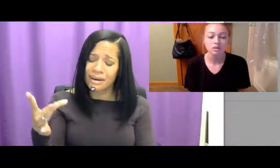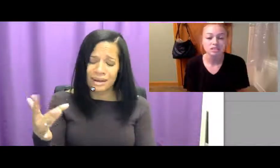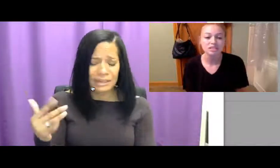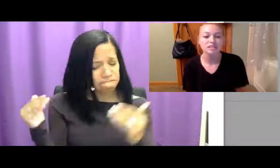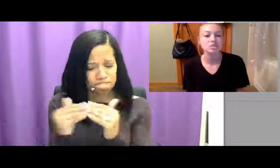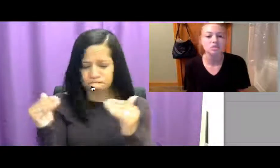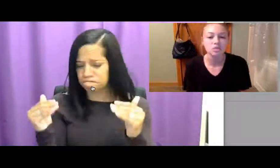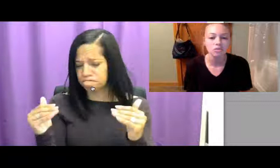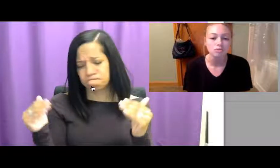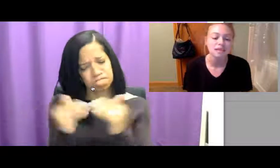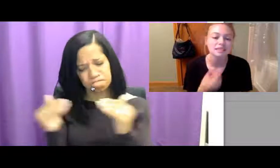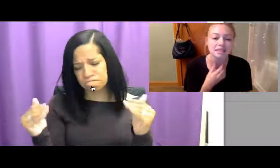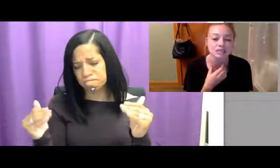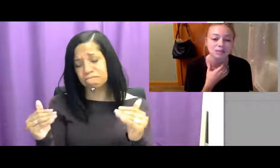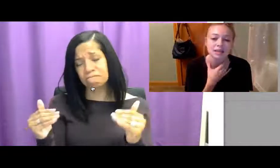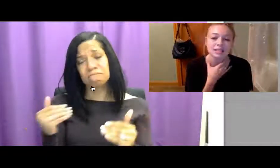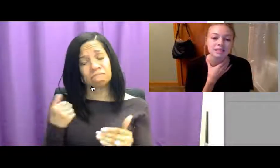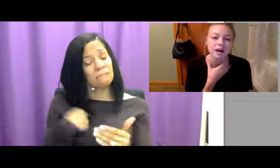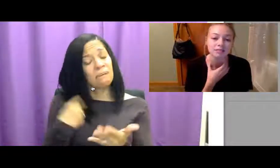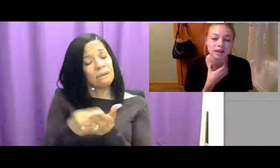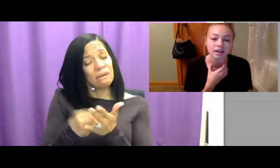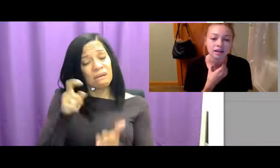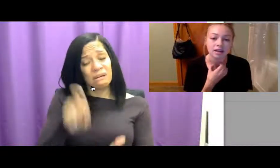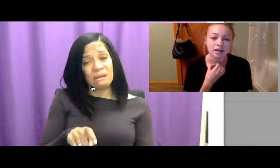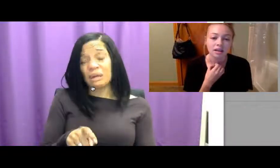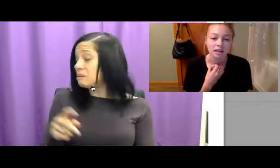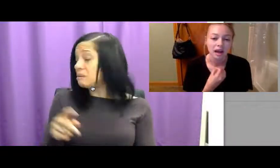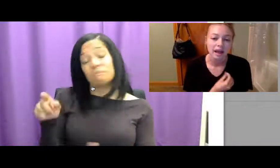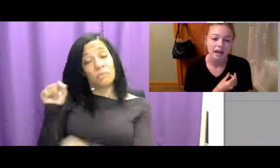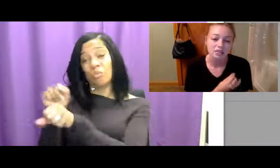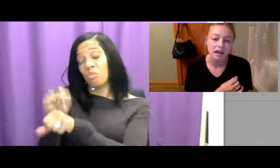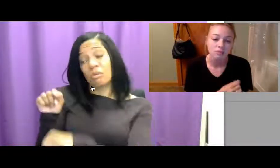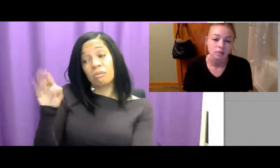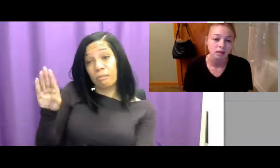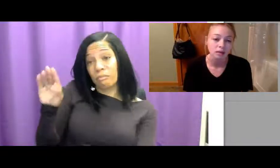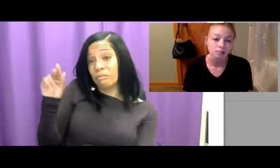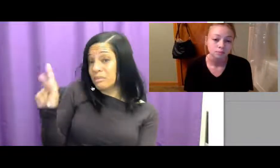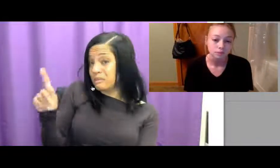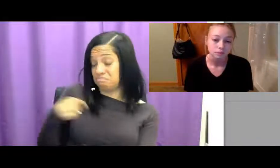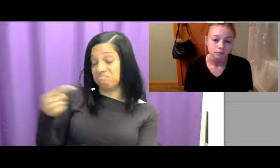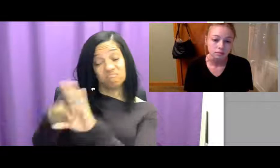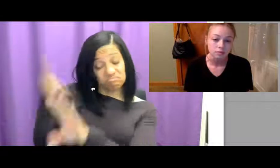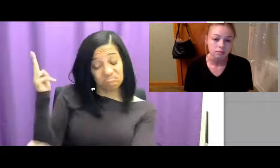Are you serious? You stole from... That's stealing from me. That's not fair. I have to have my money.